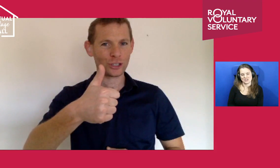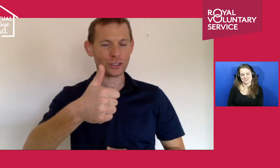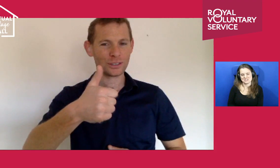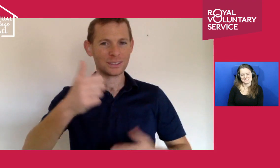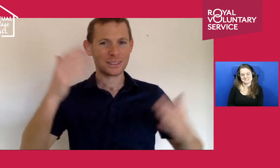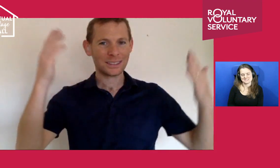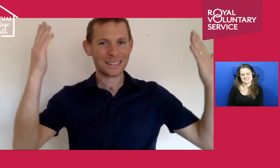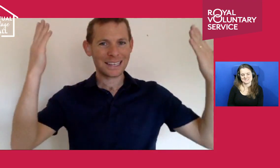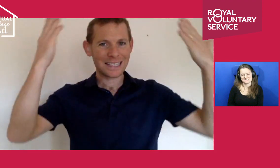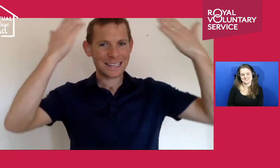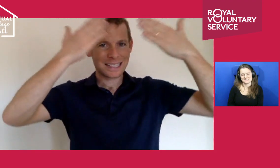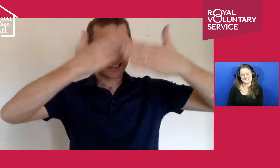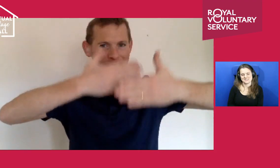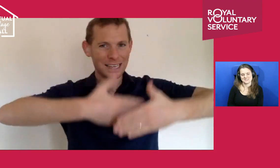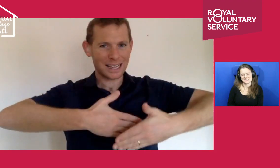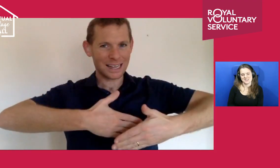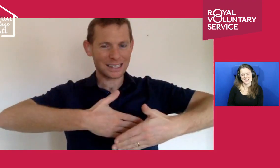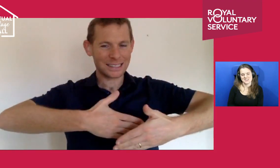Good